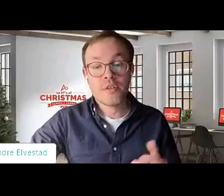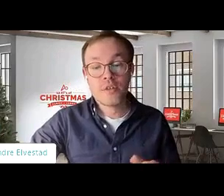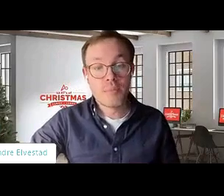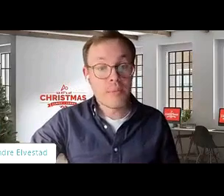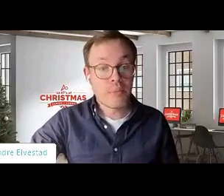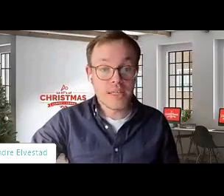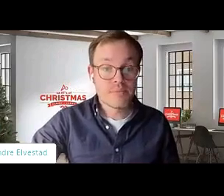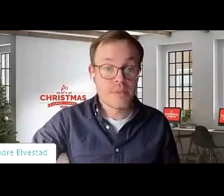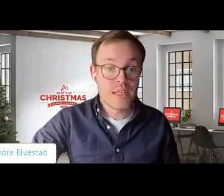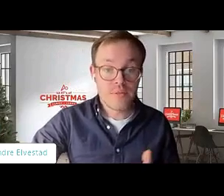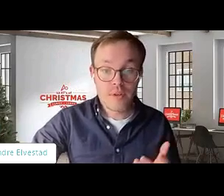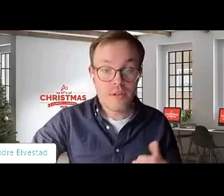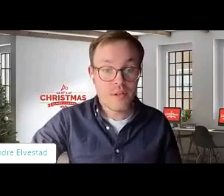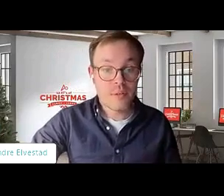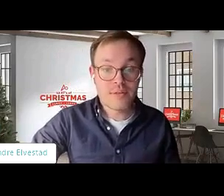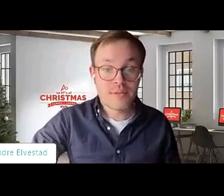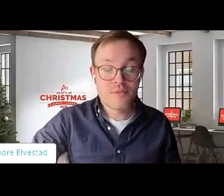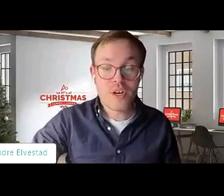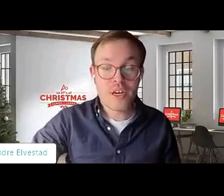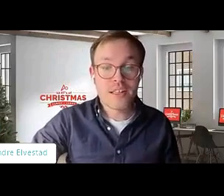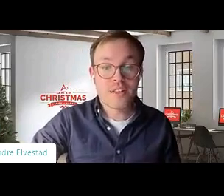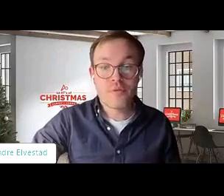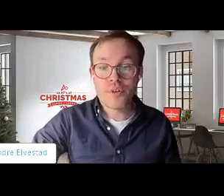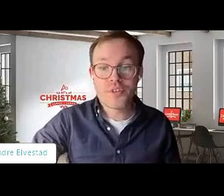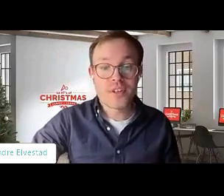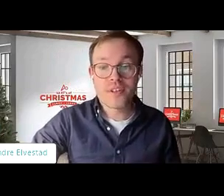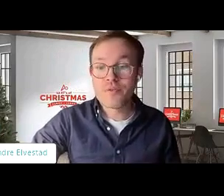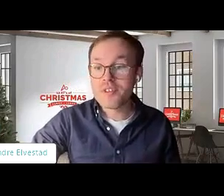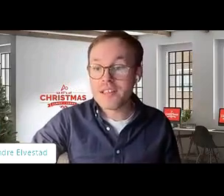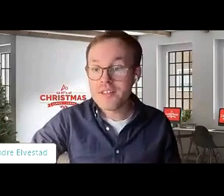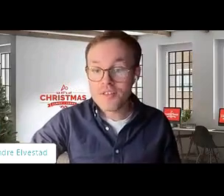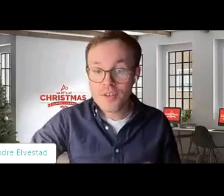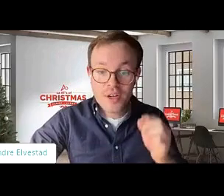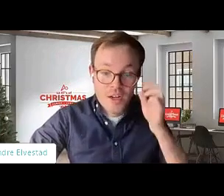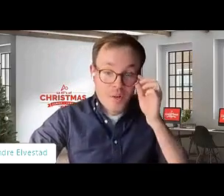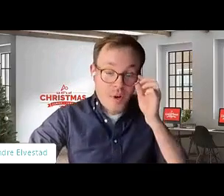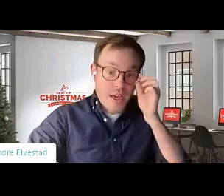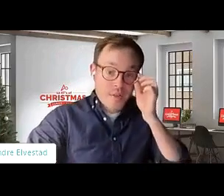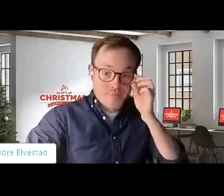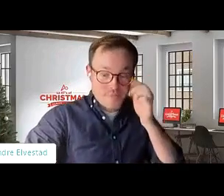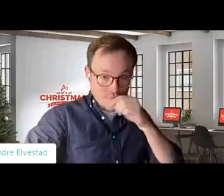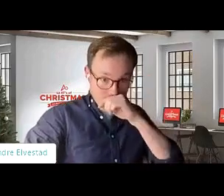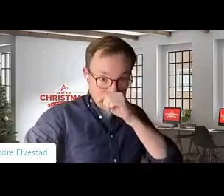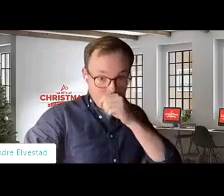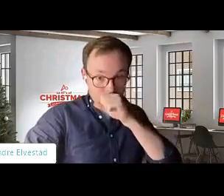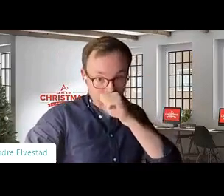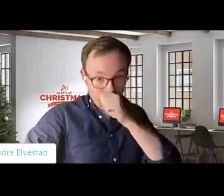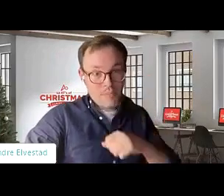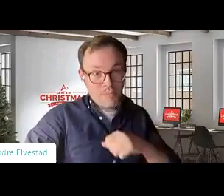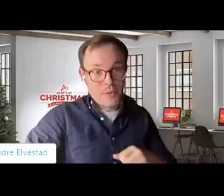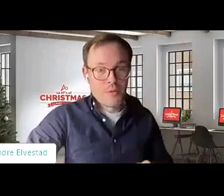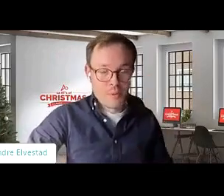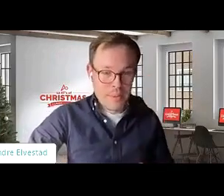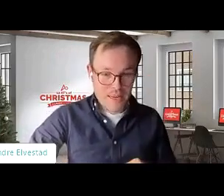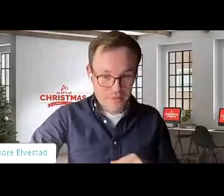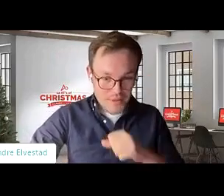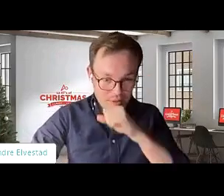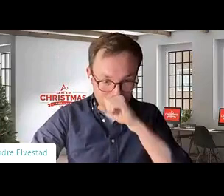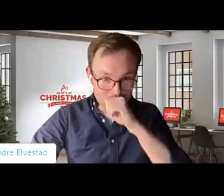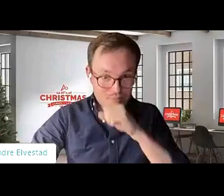by play, and we'll try the first lesson. So Ryan, it would be bad if this